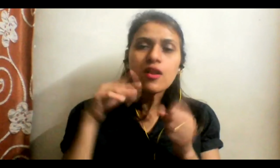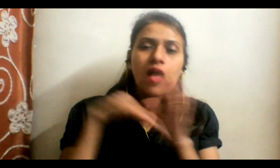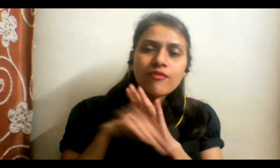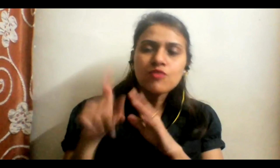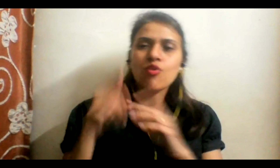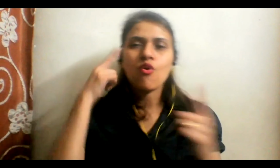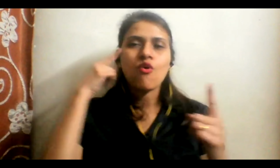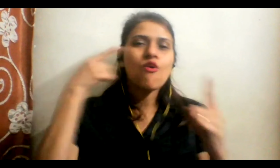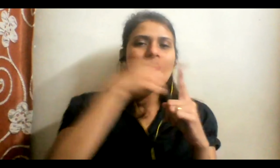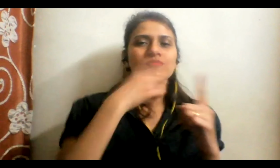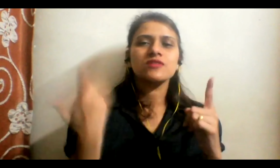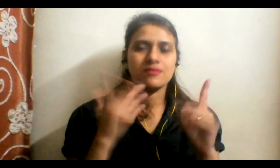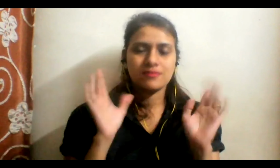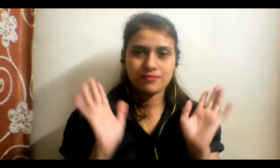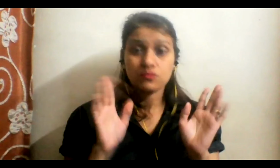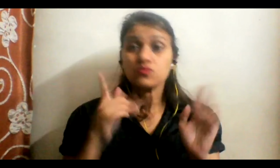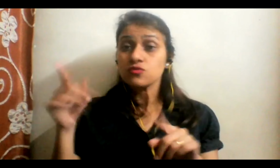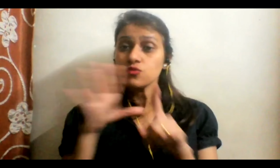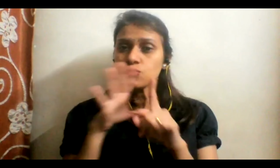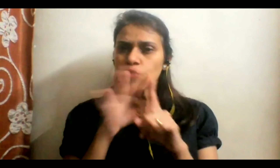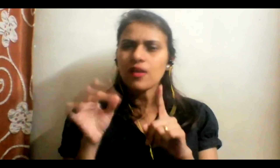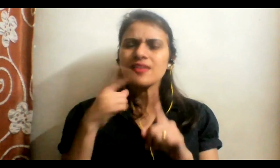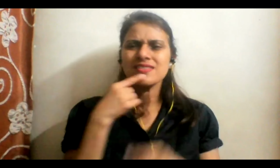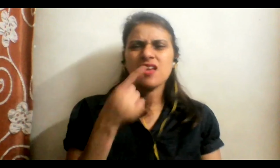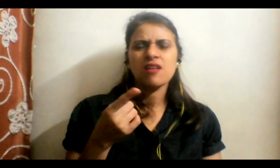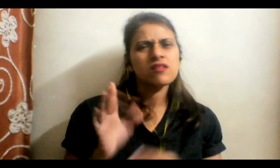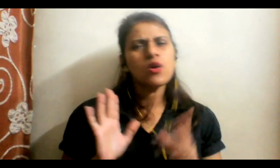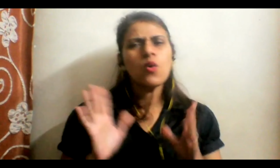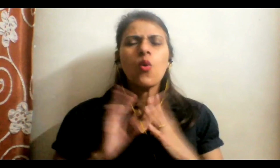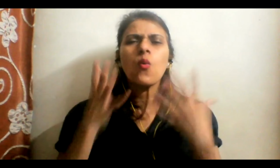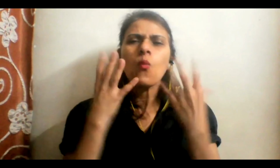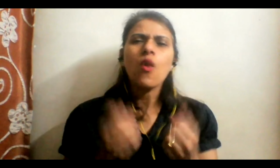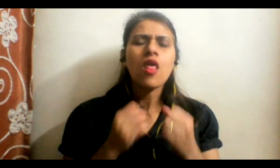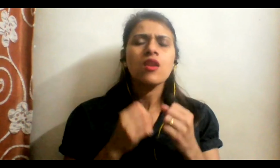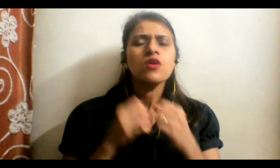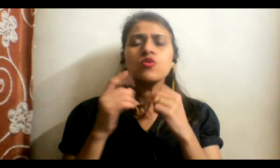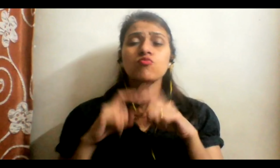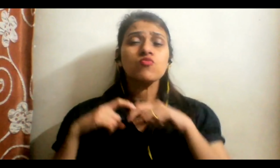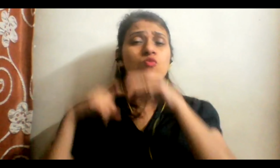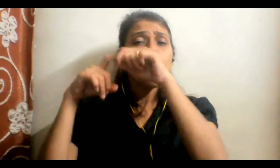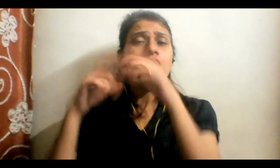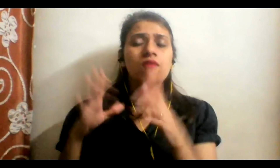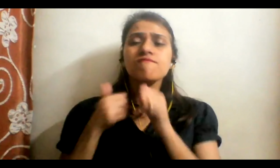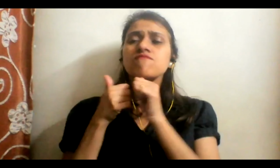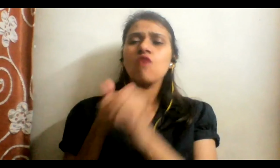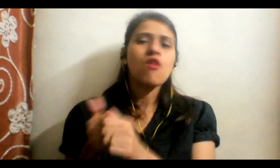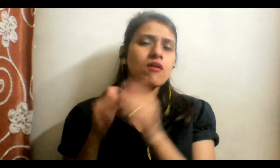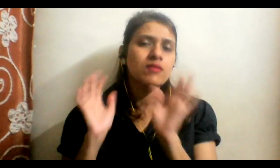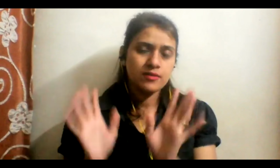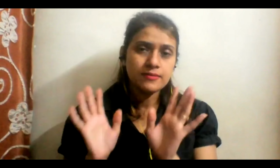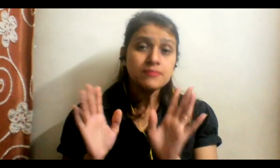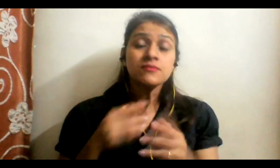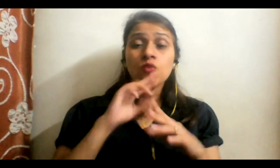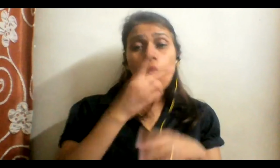Okay, you do not go about saying that okay, I want to do a quantitative research, so let's do this, or I want to go do a